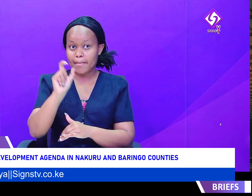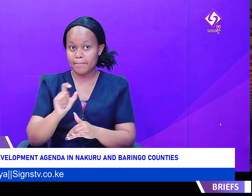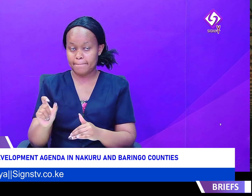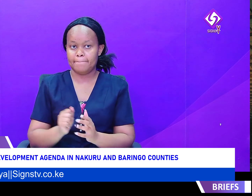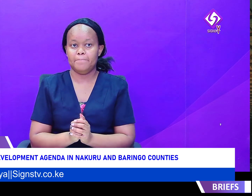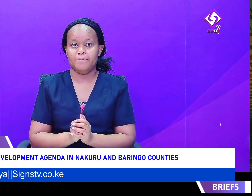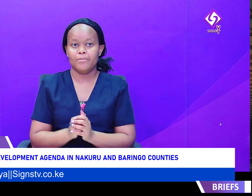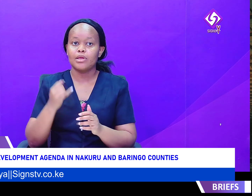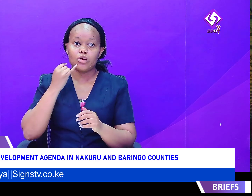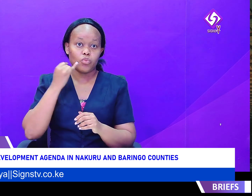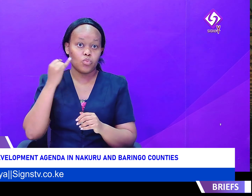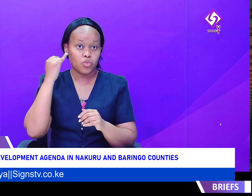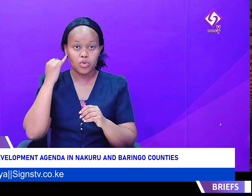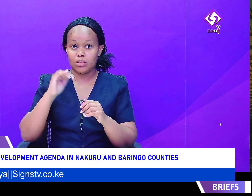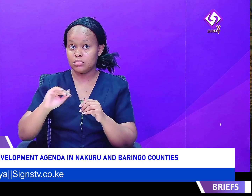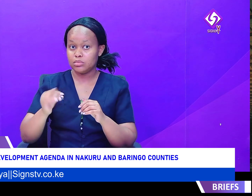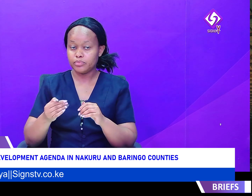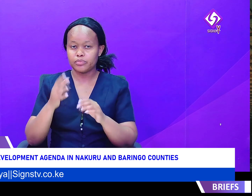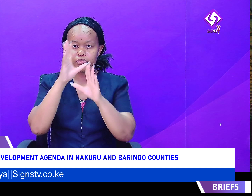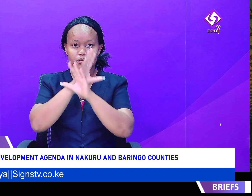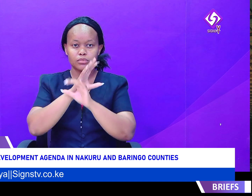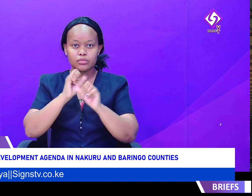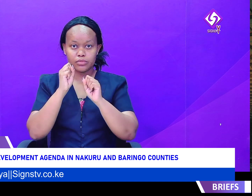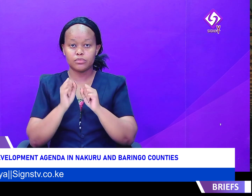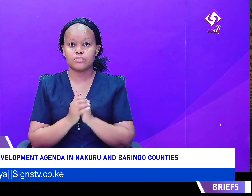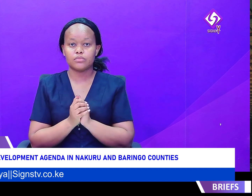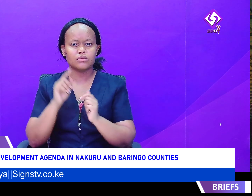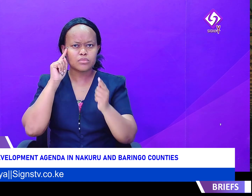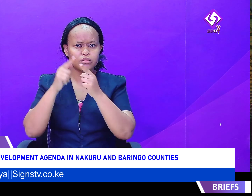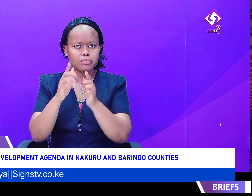In Nakuru County, the president unveiled